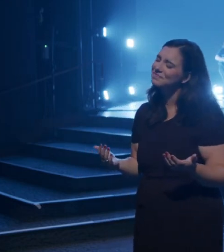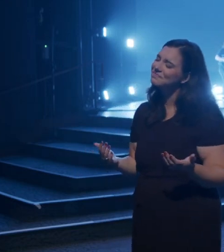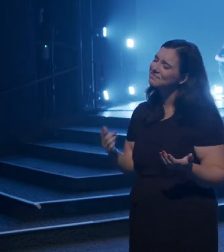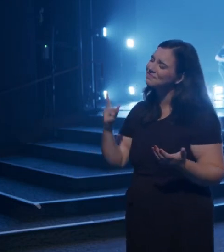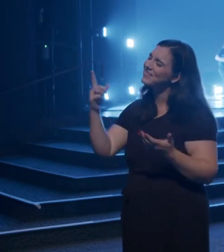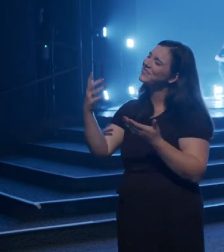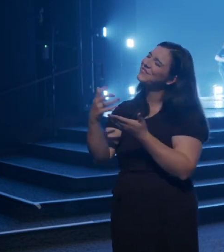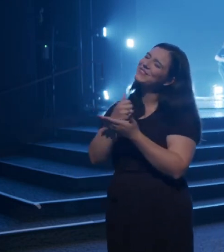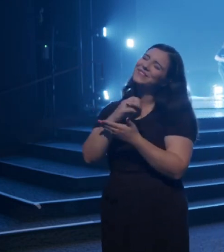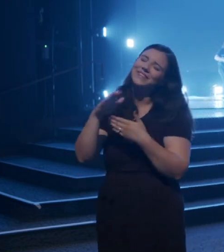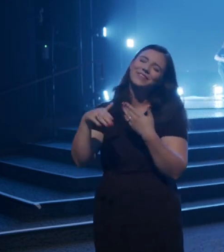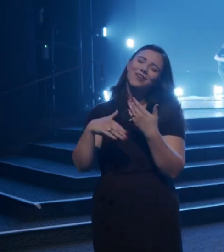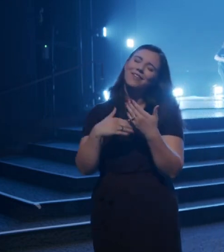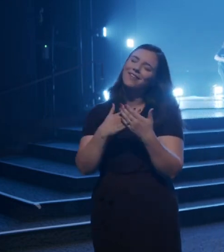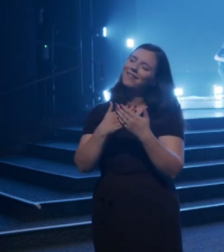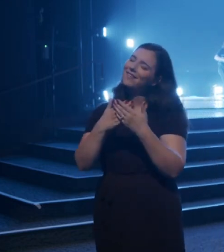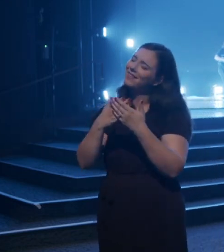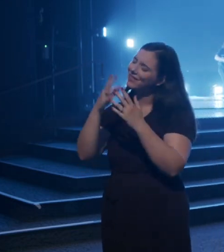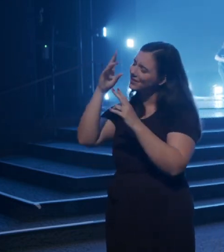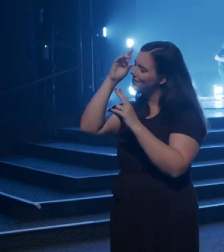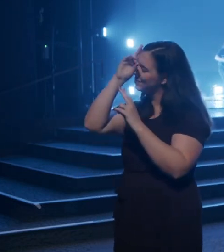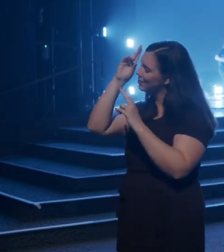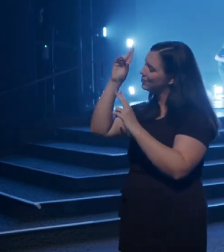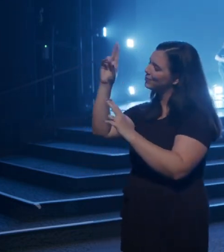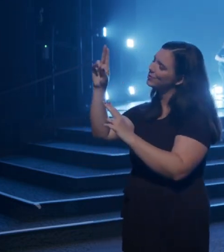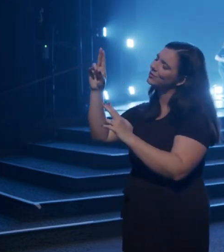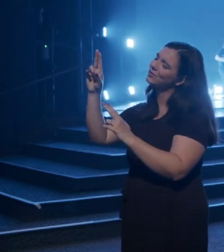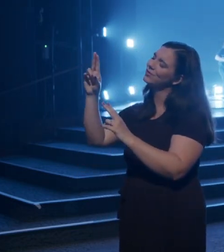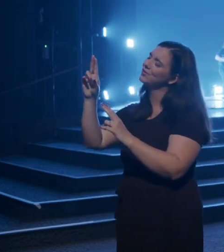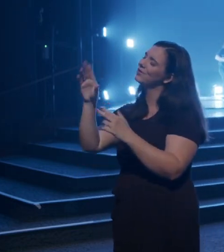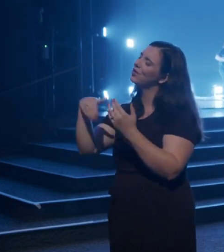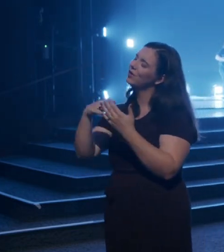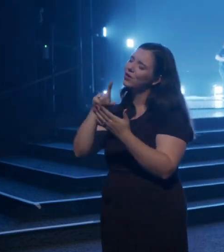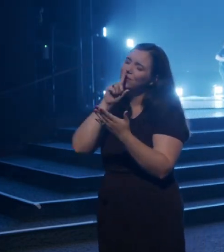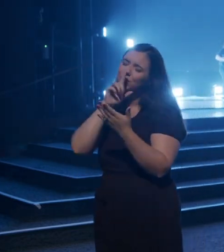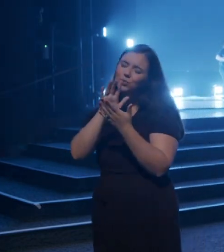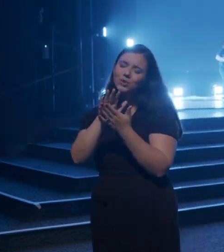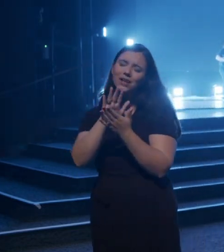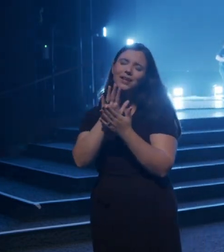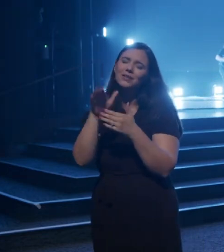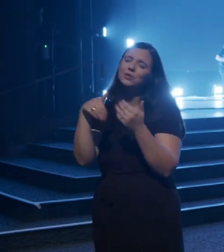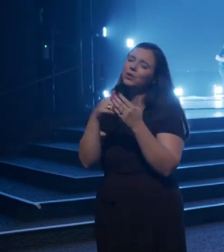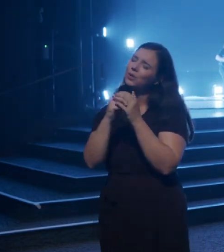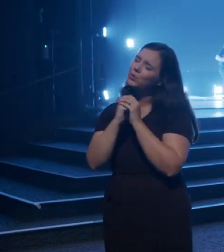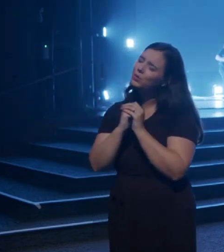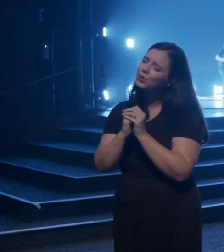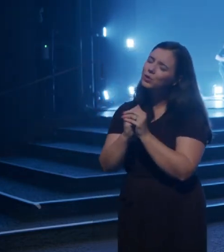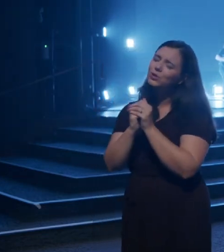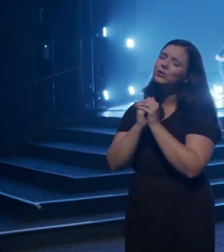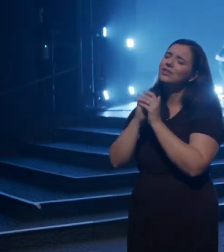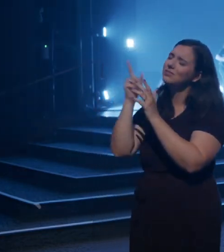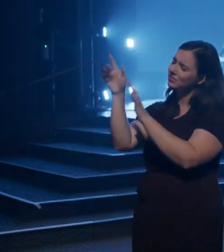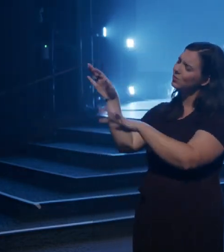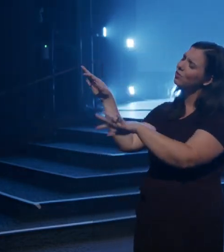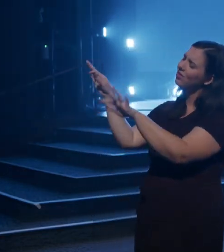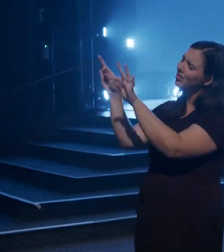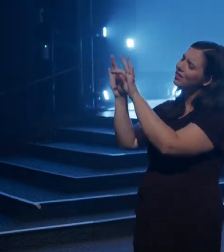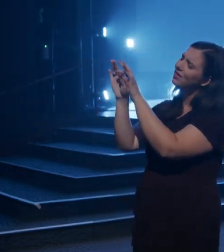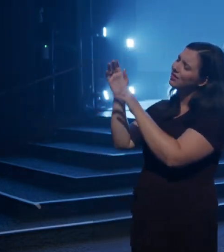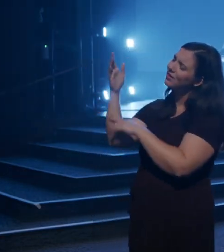You deserve it all. All the praise, all the worship. You deserve it